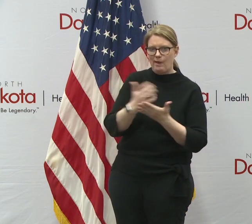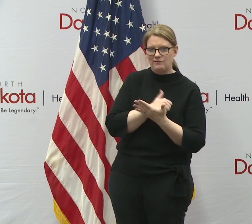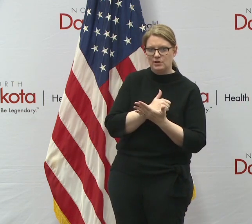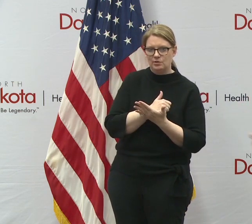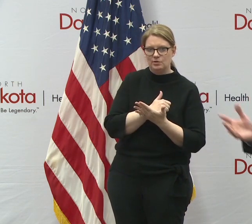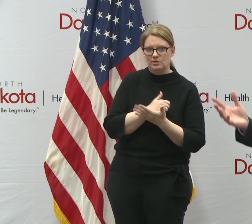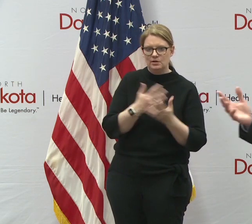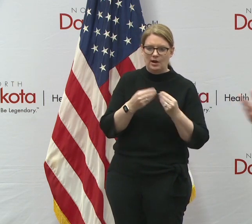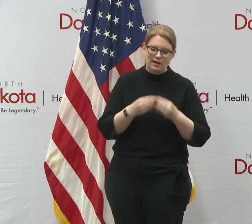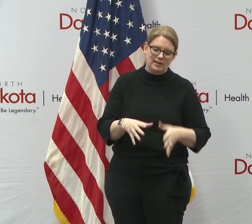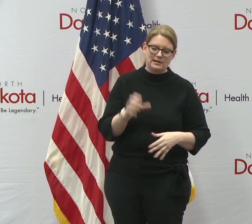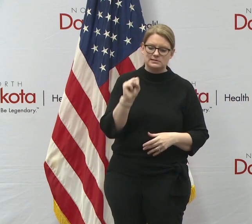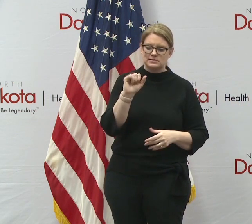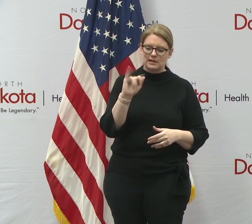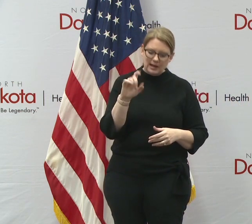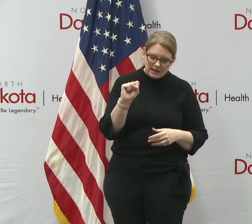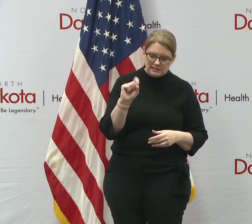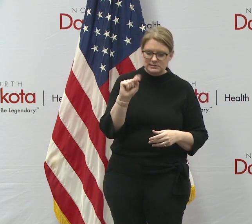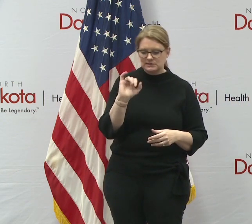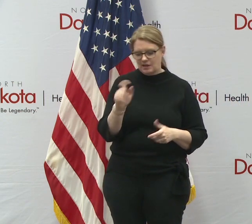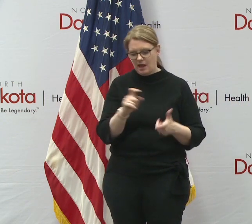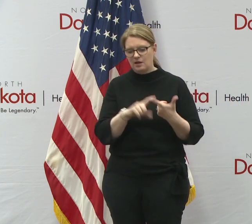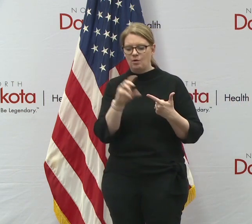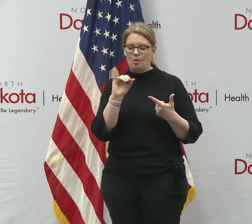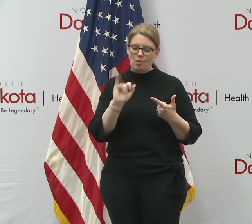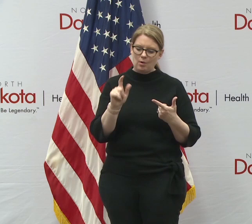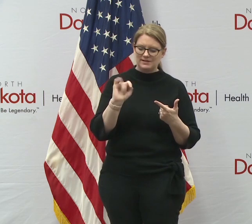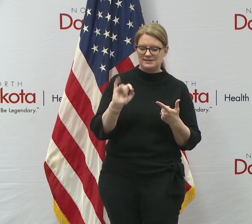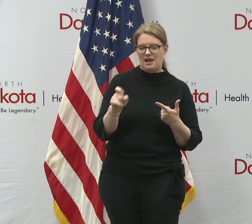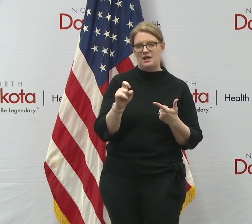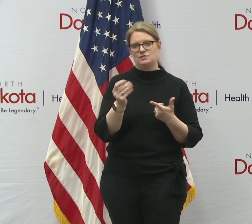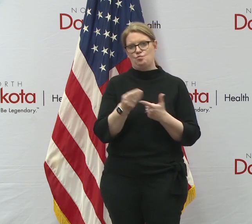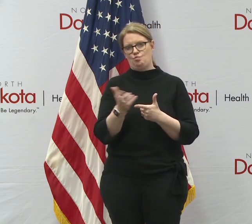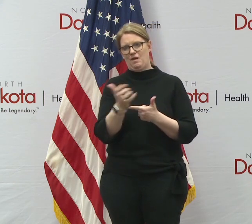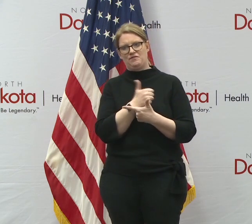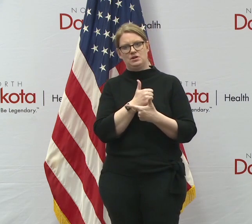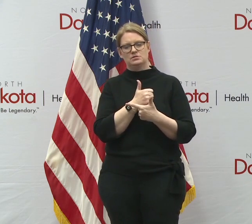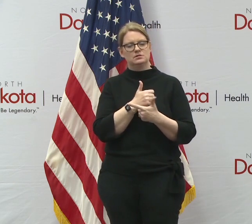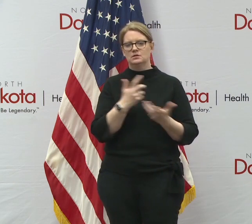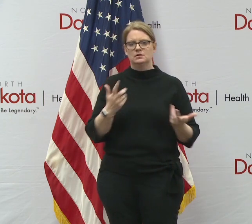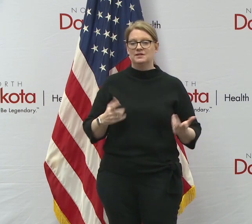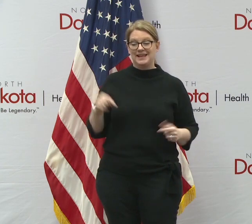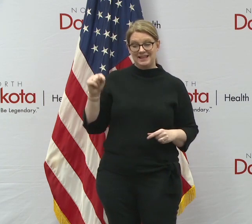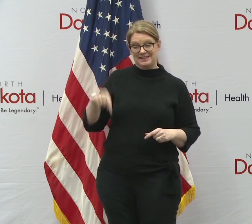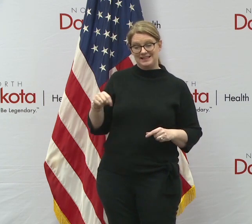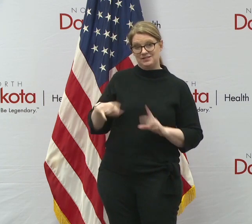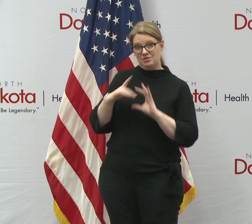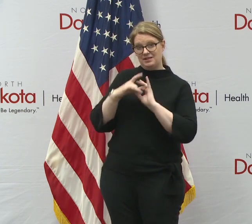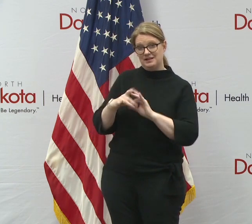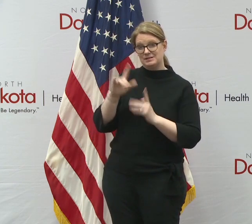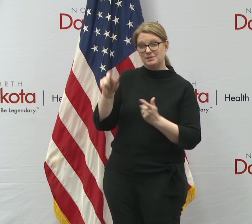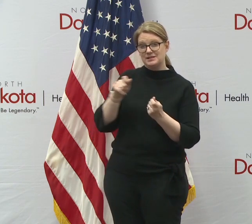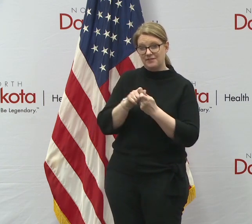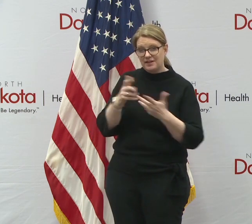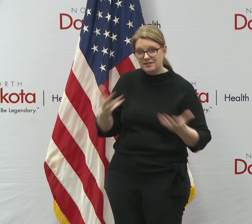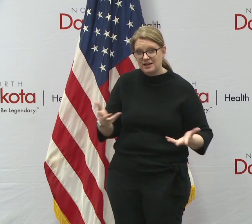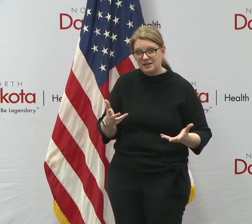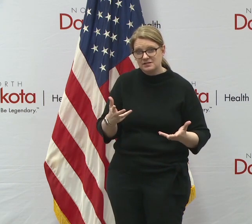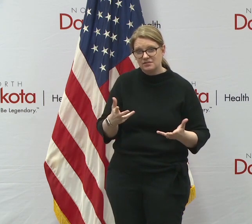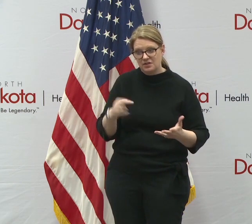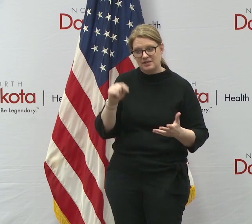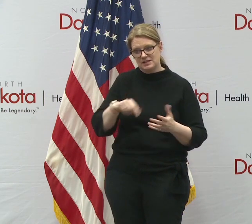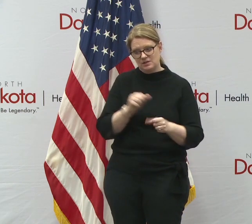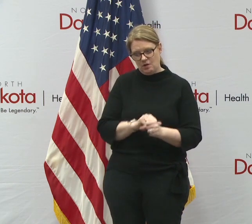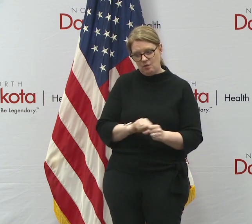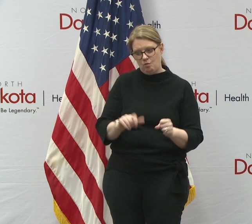our lost sales tax, replace our oil tax revenues. This is related to things that we did specifically to fight the COVID emergency,